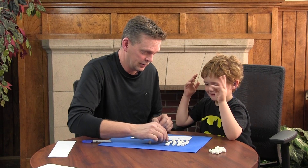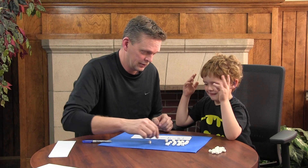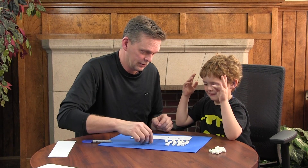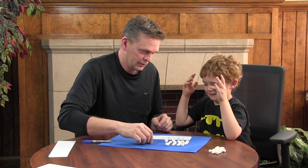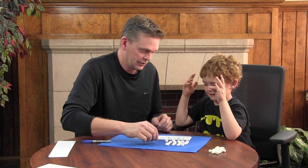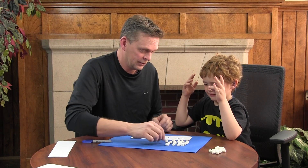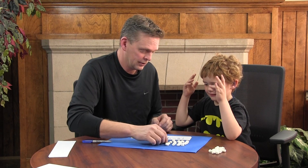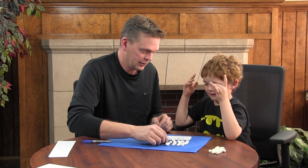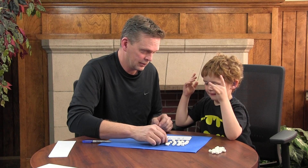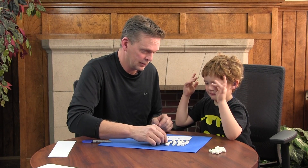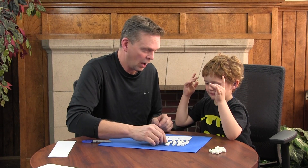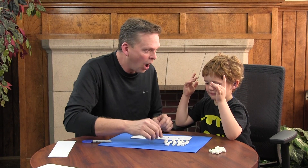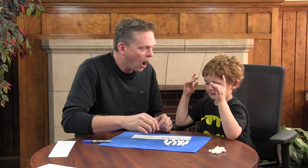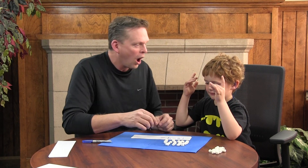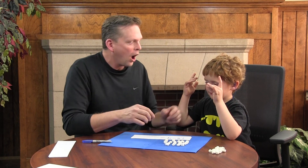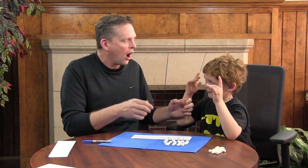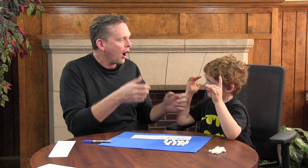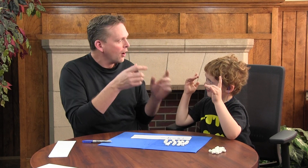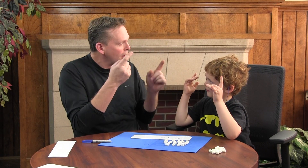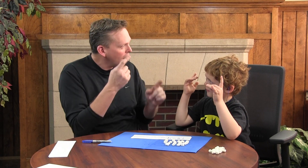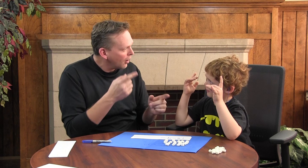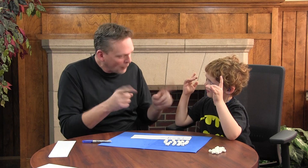Seventeen, eighteen. You got it.